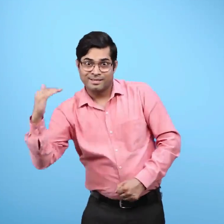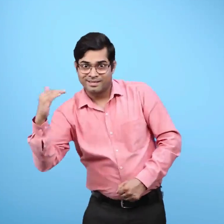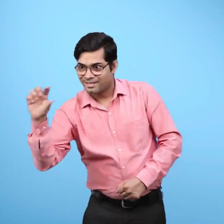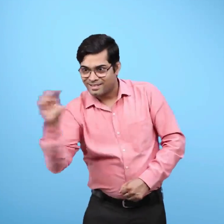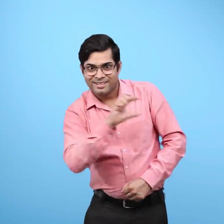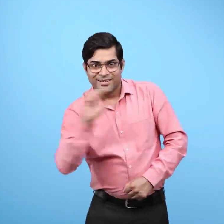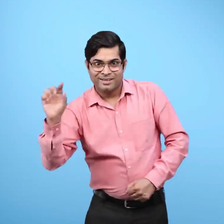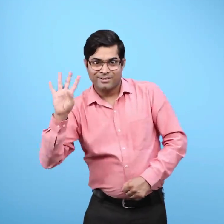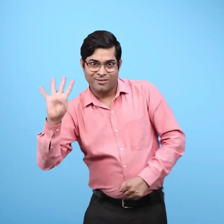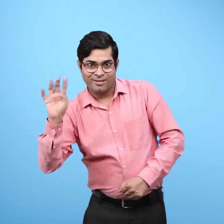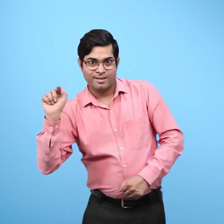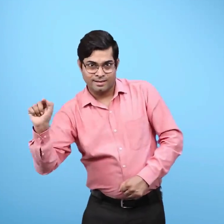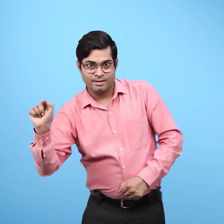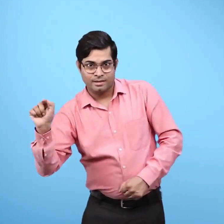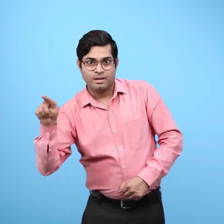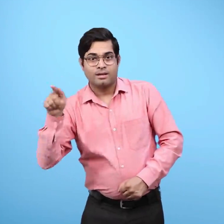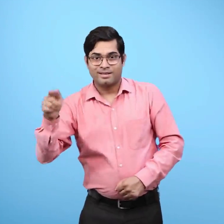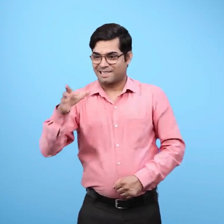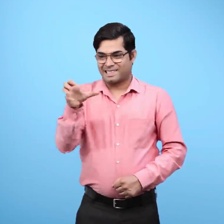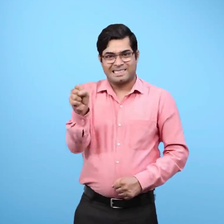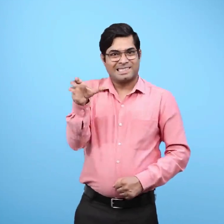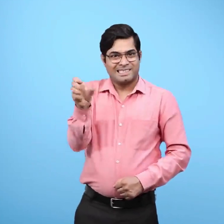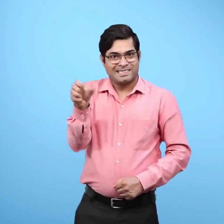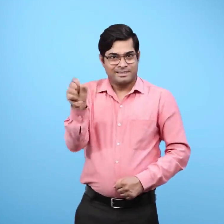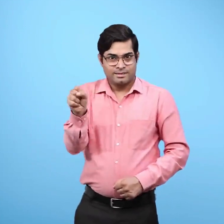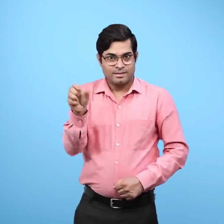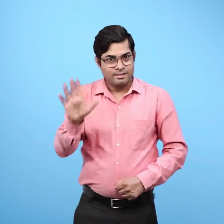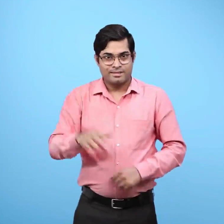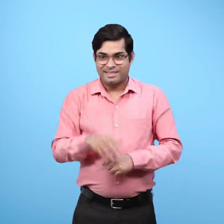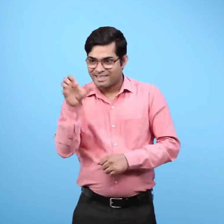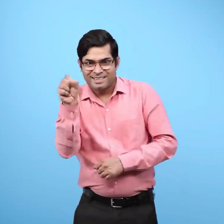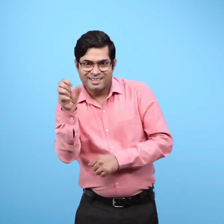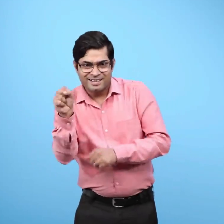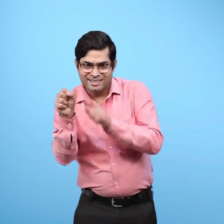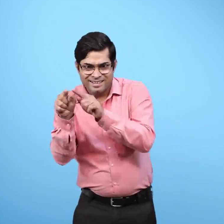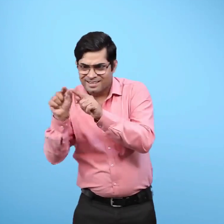Row 4, column 1 has the picture of a plier with the angle marked.